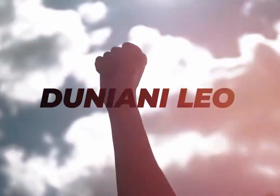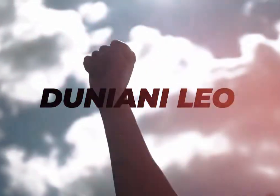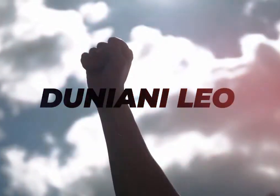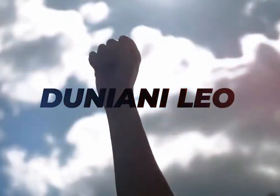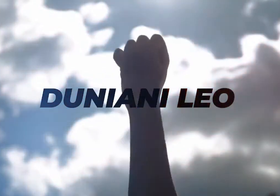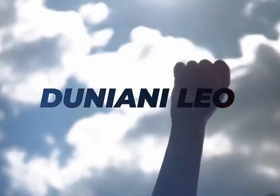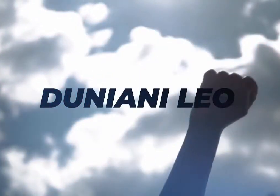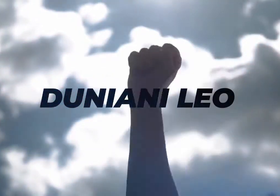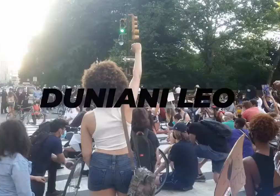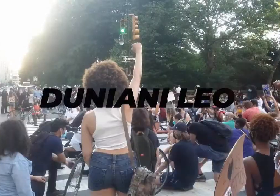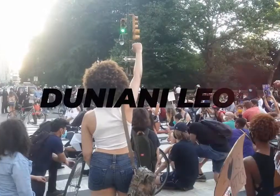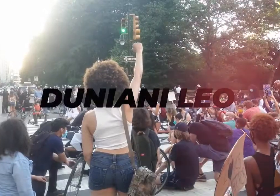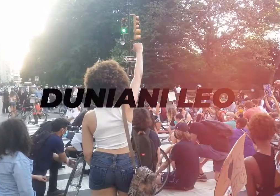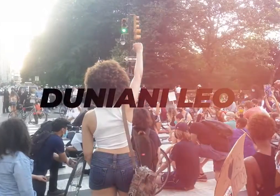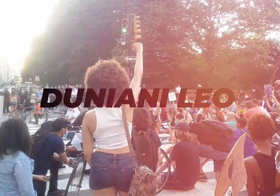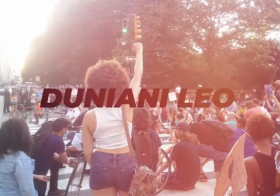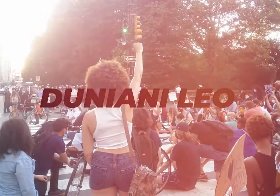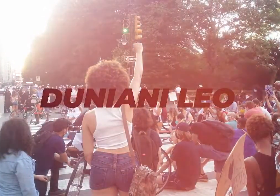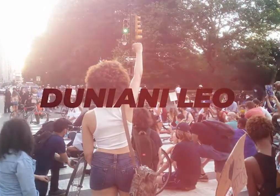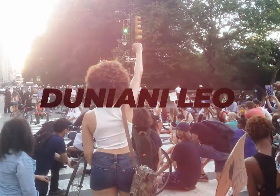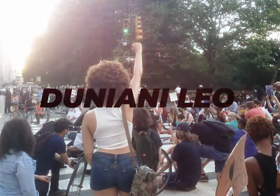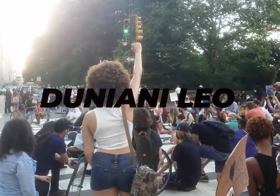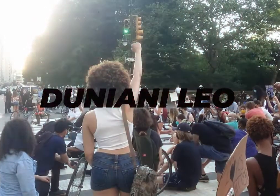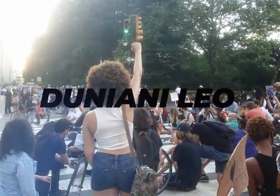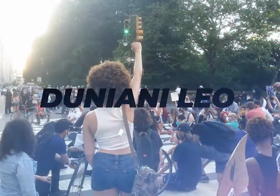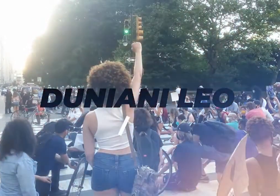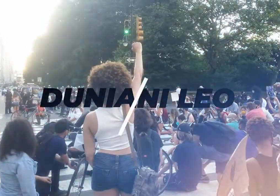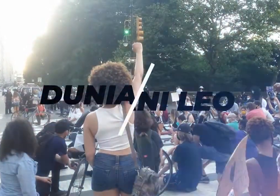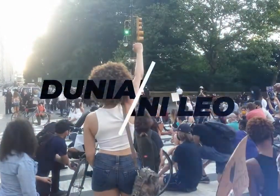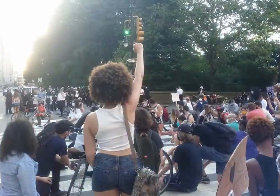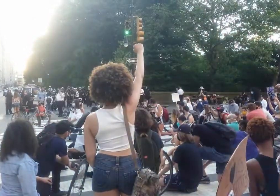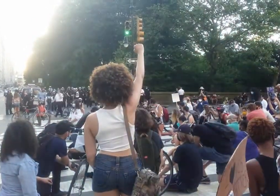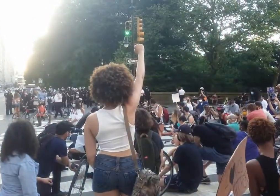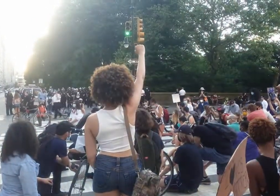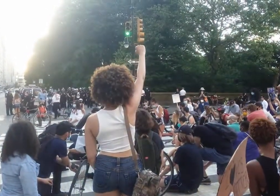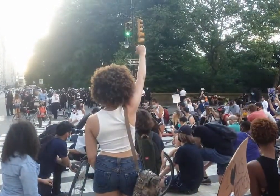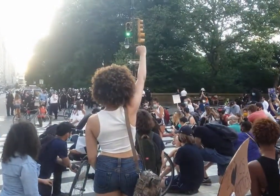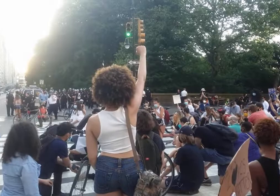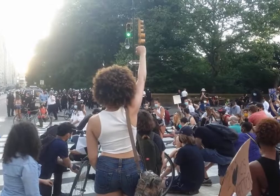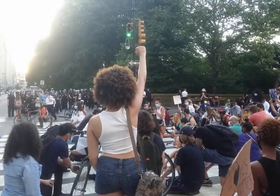moja kutoka VOA Swahili Washington DC.